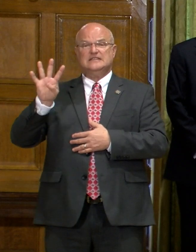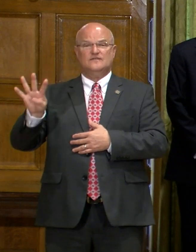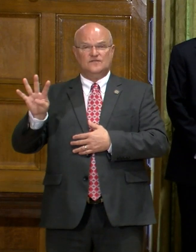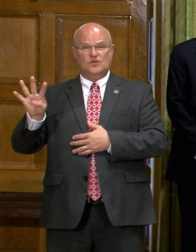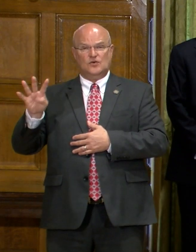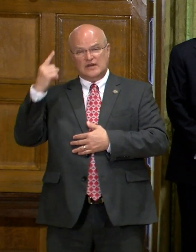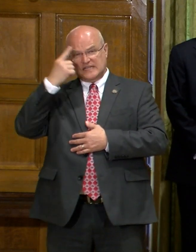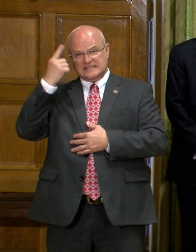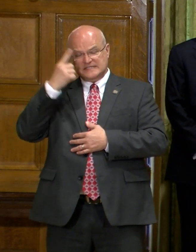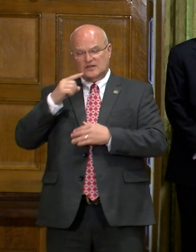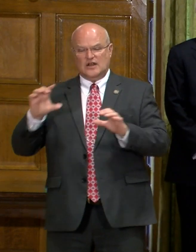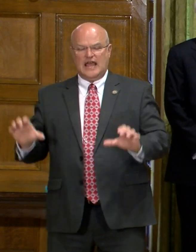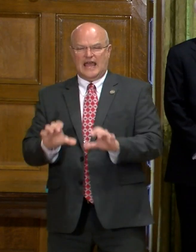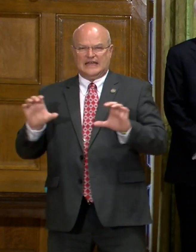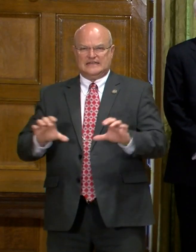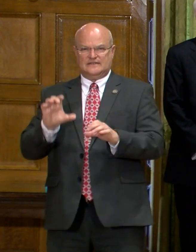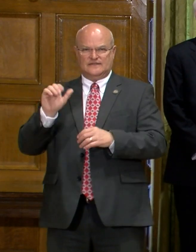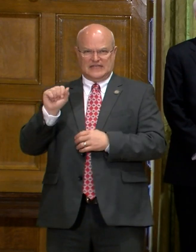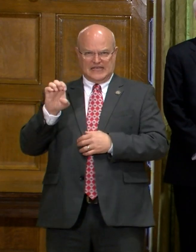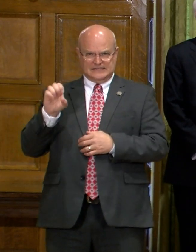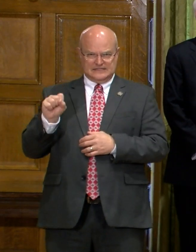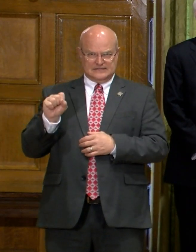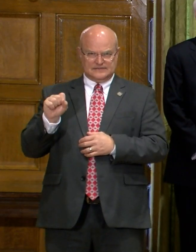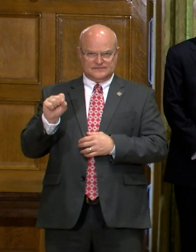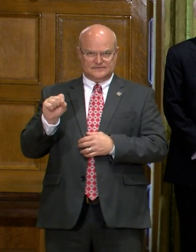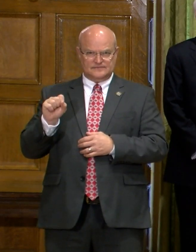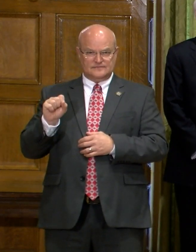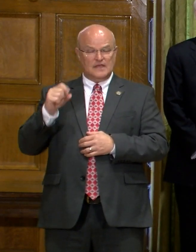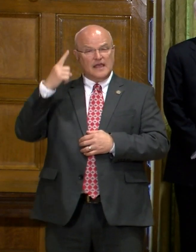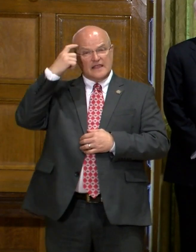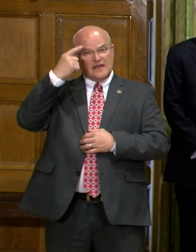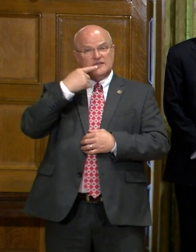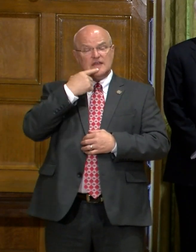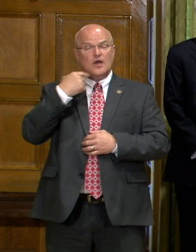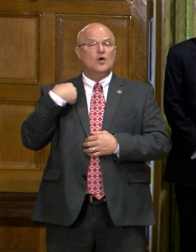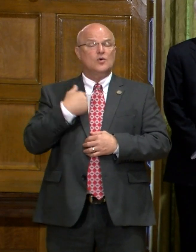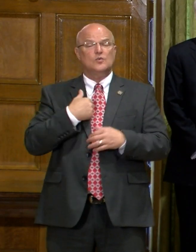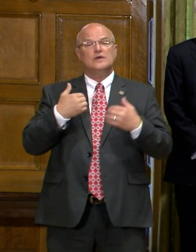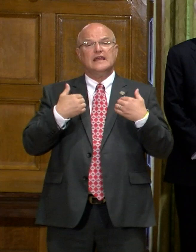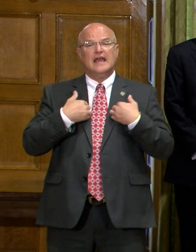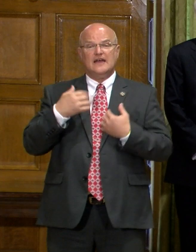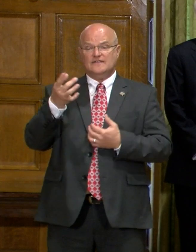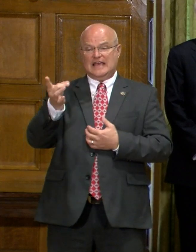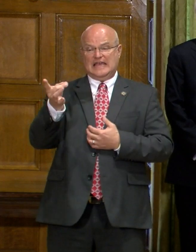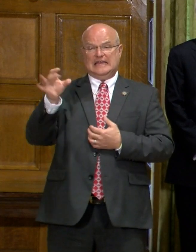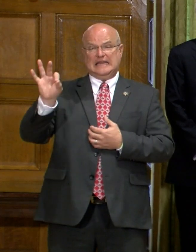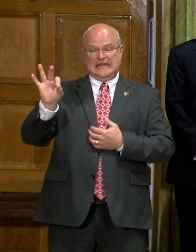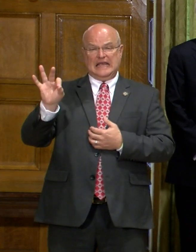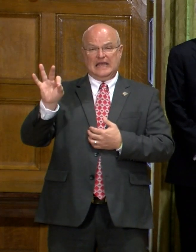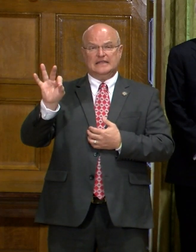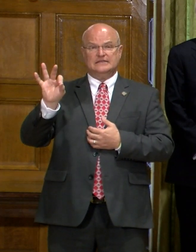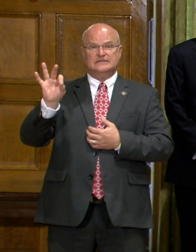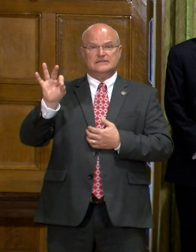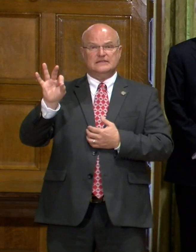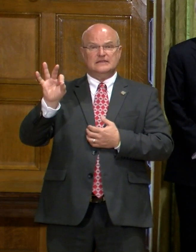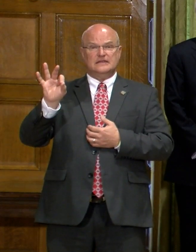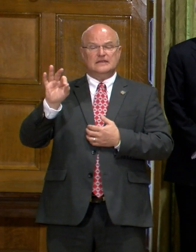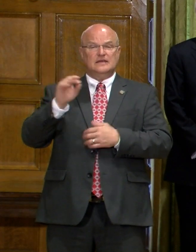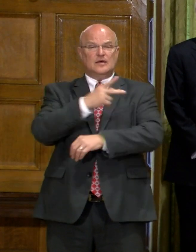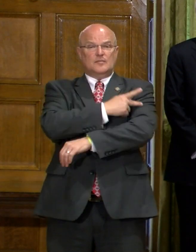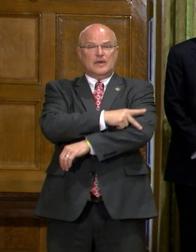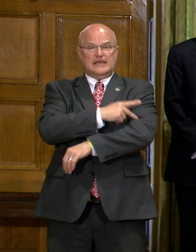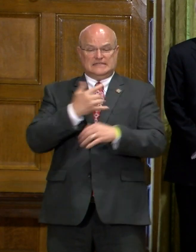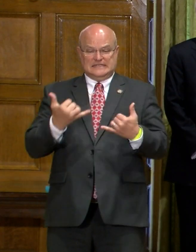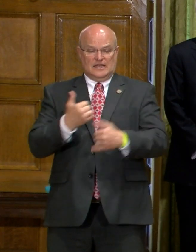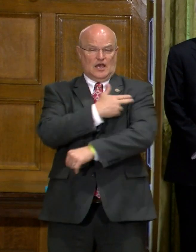1,364 are considered active cases. As the Governor mentioned, we have 89 patients